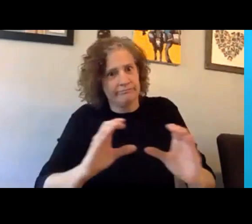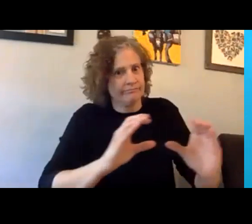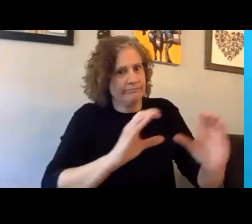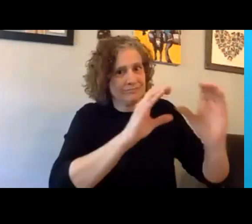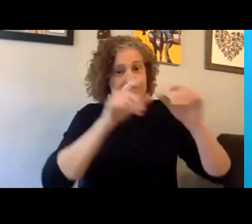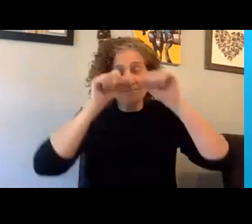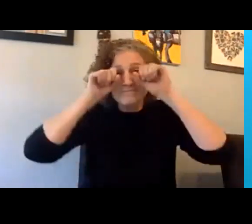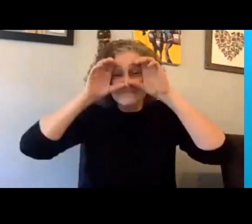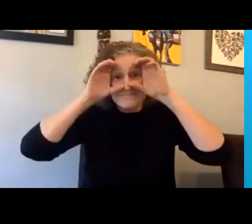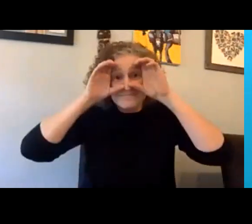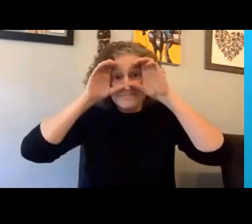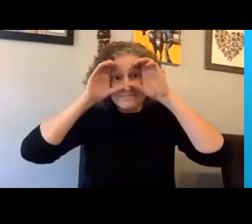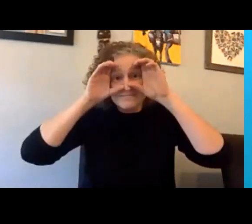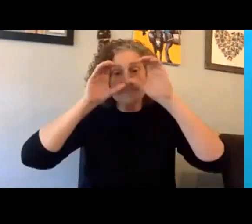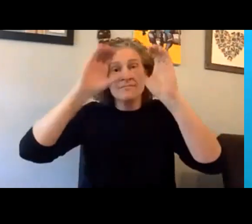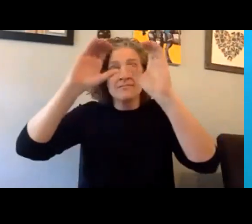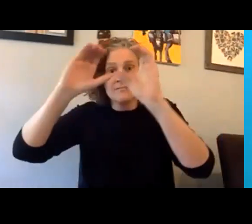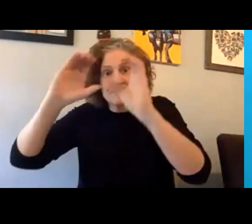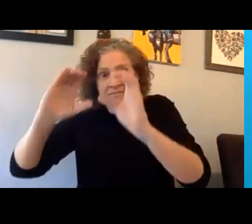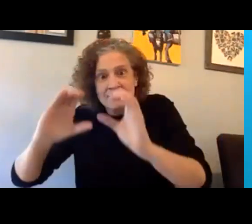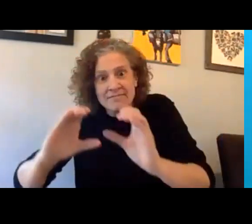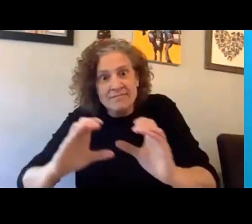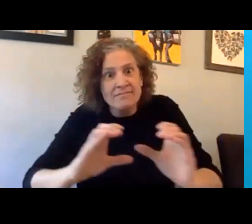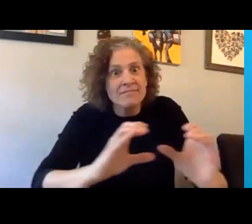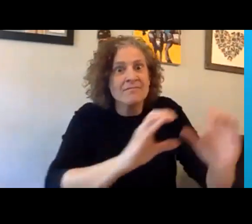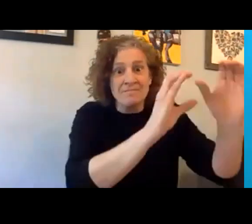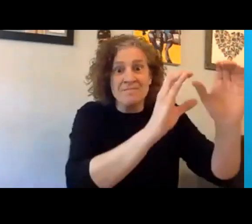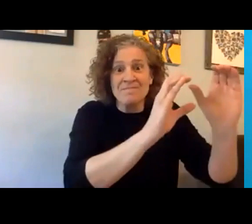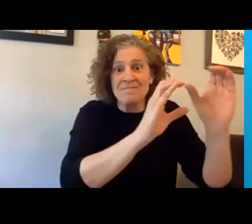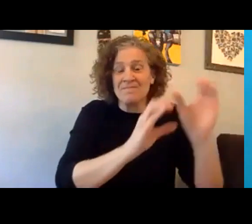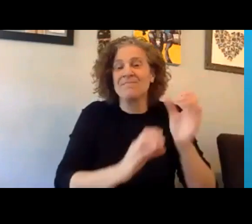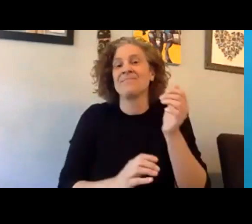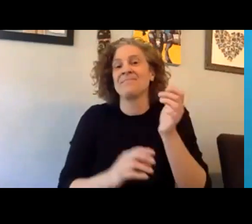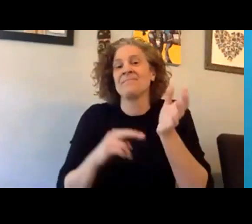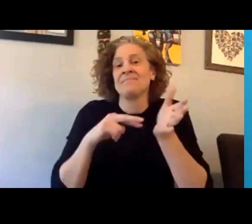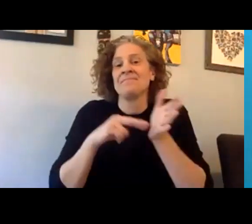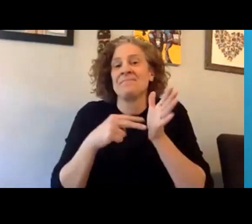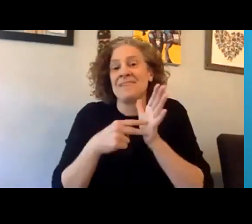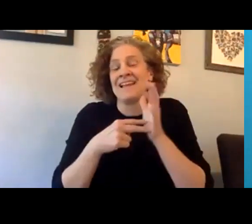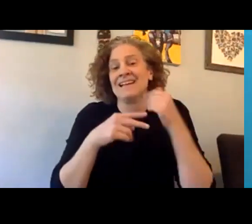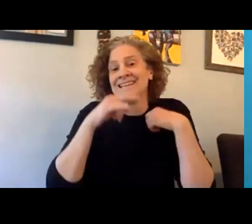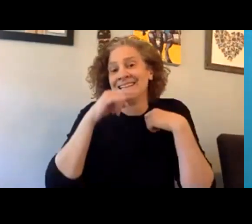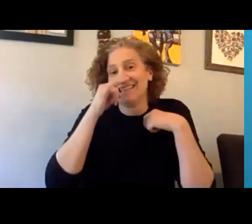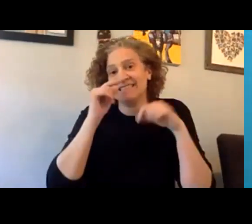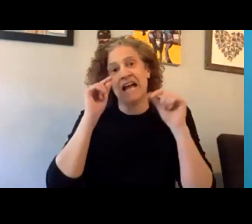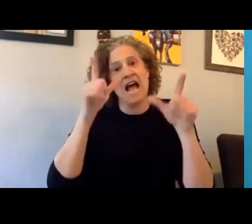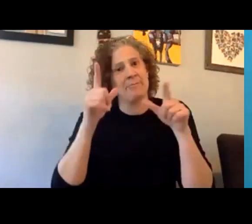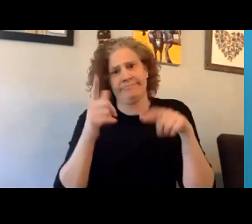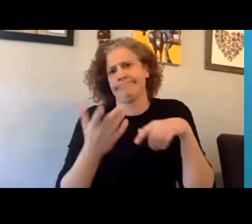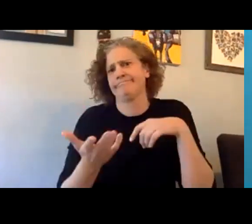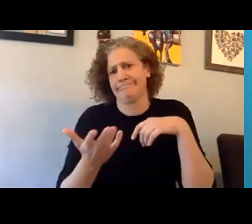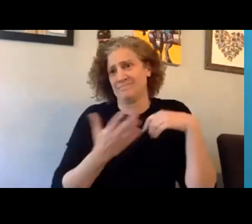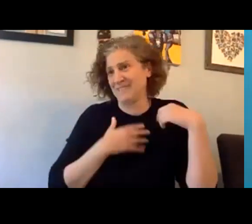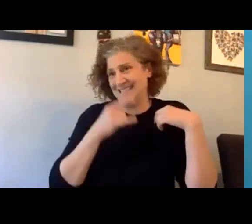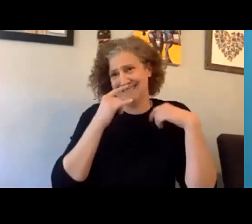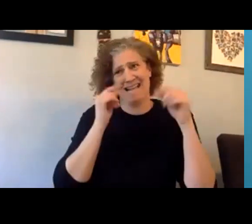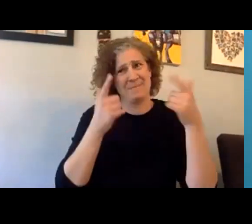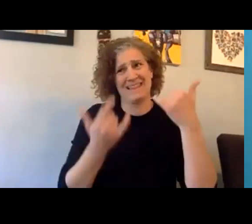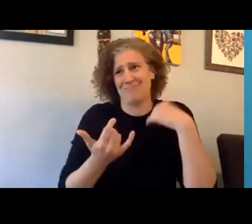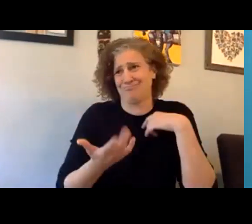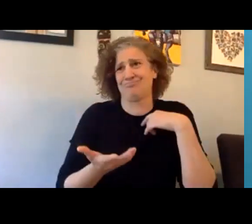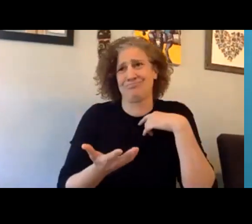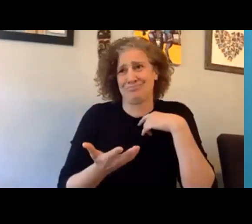up overnight. Their eyes are open all through the night, like this. It means kids are